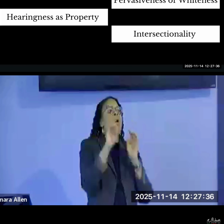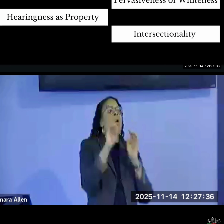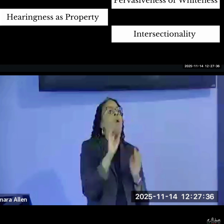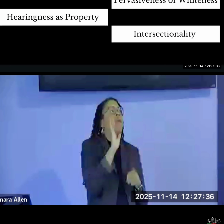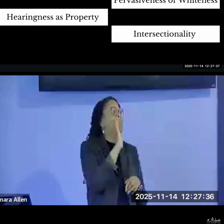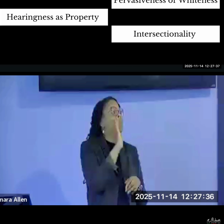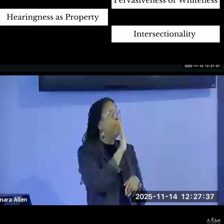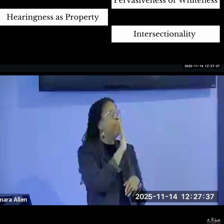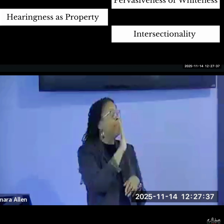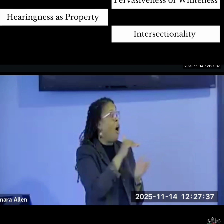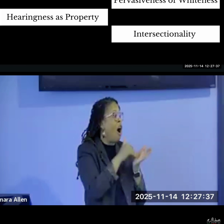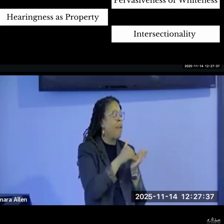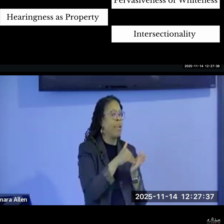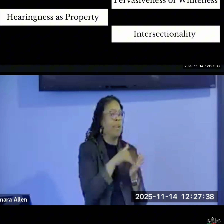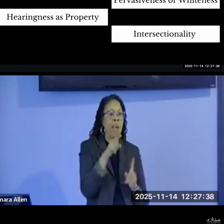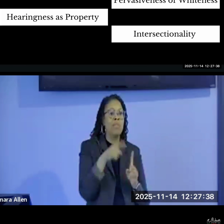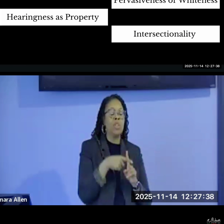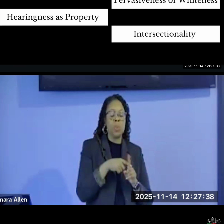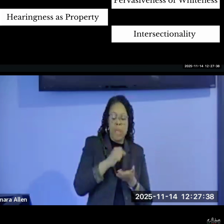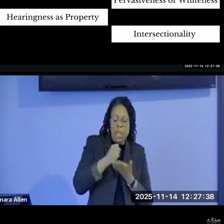culture.